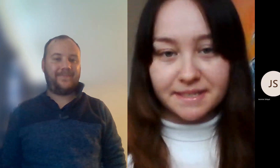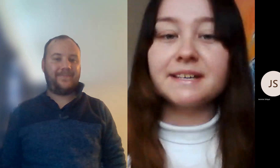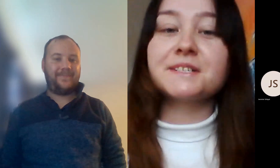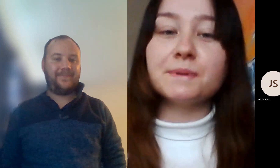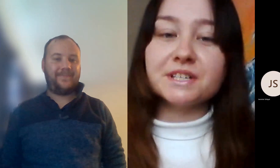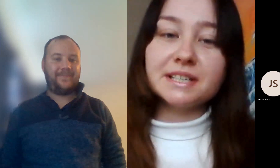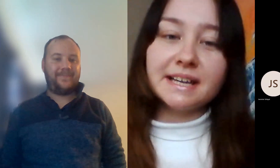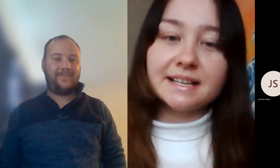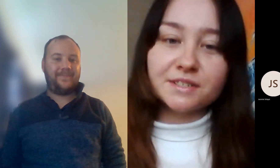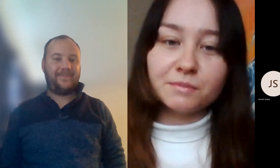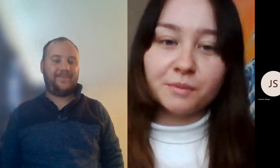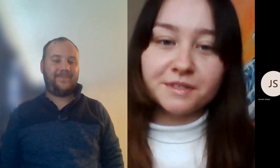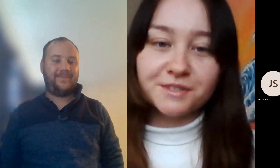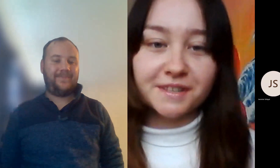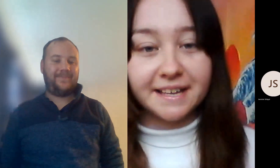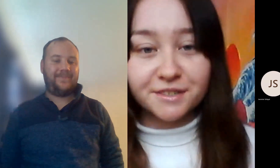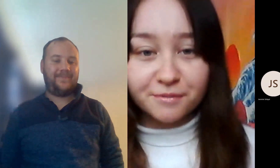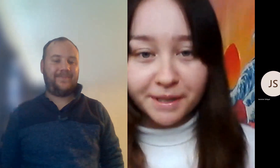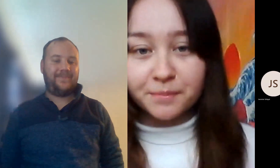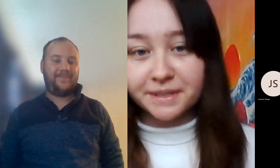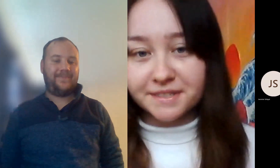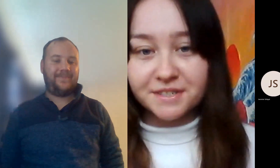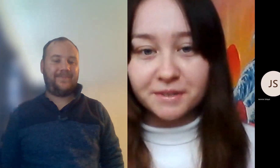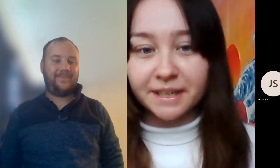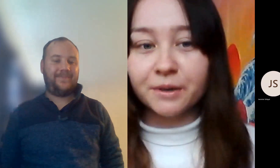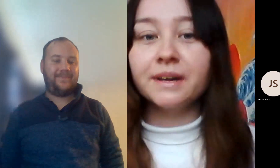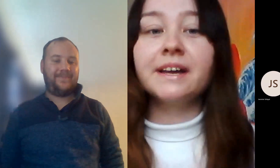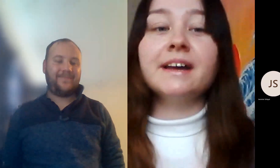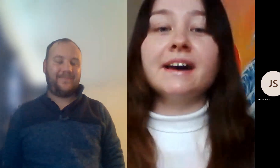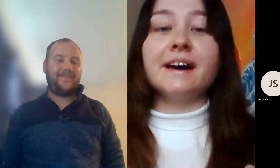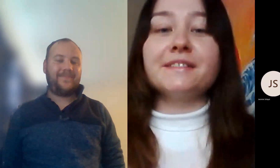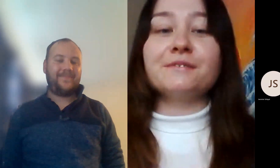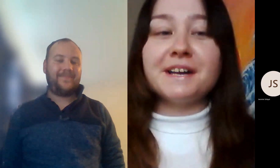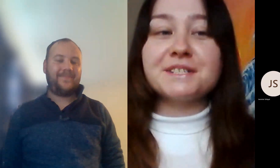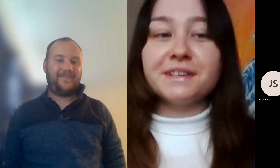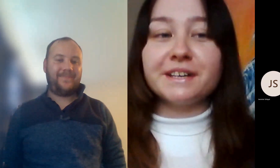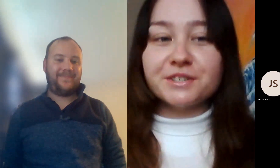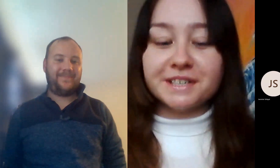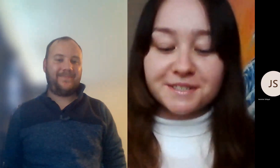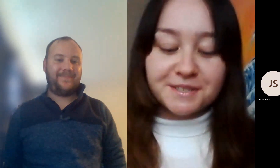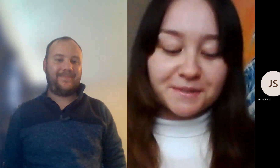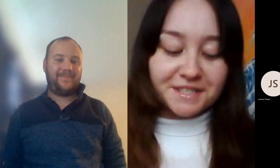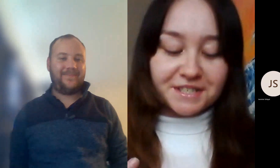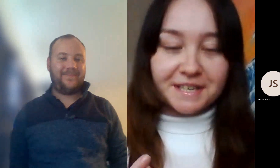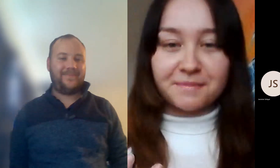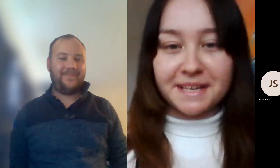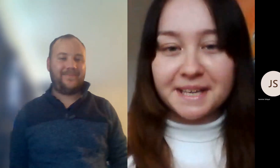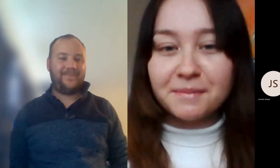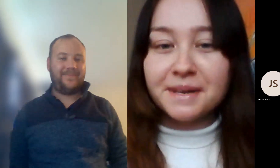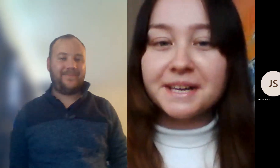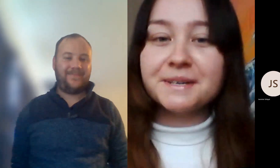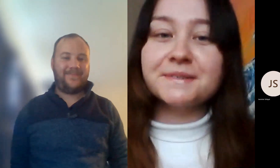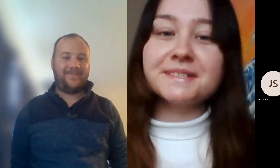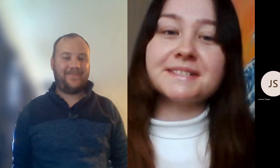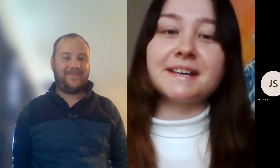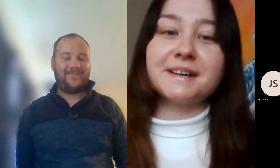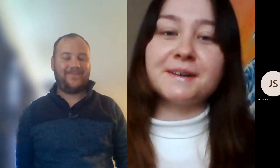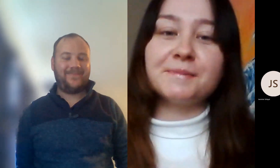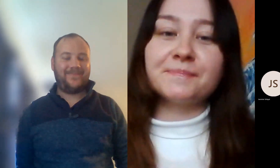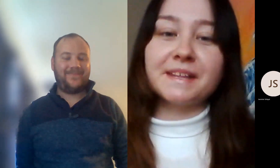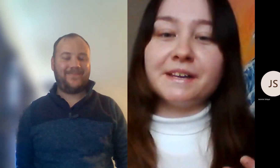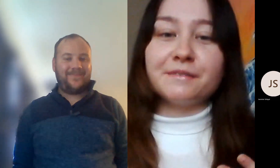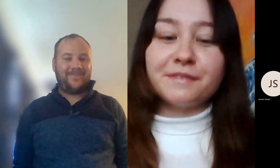is busy, especially as I'm coming to the end of my apprenticeship now. The first thing I try to do is check my